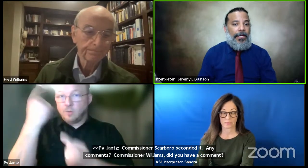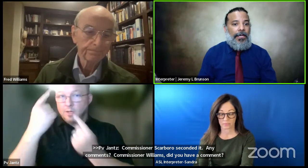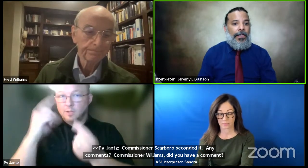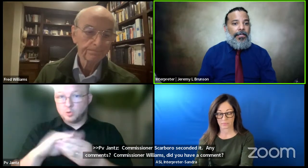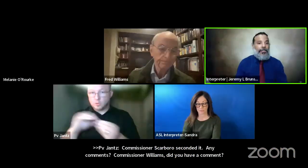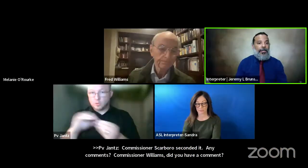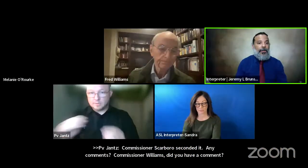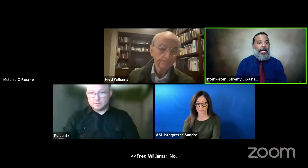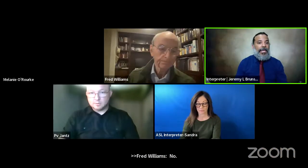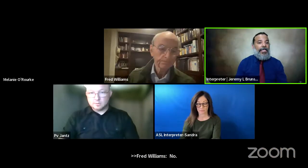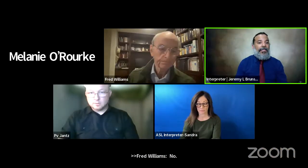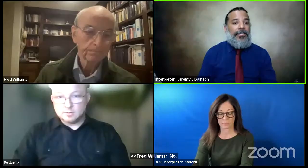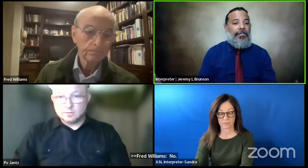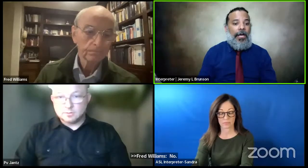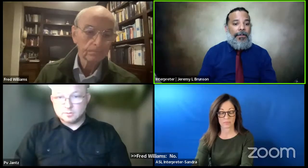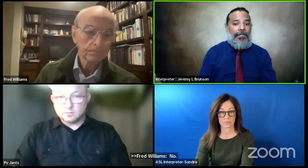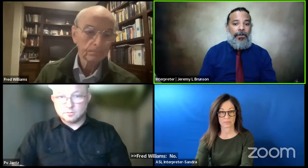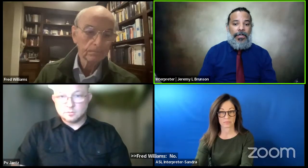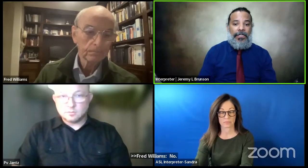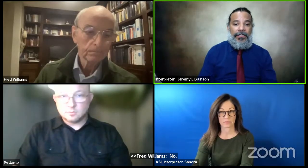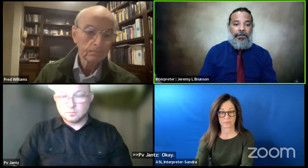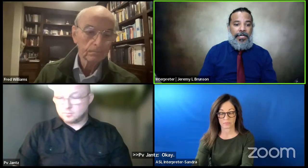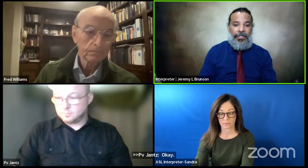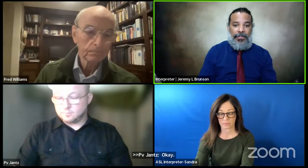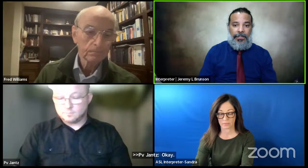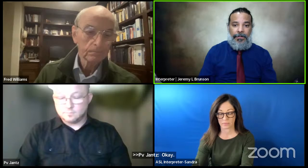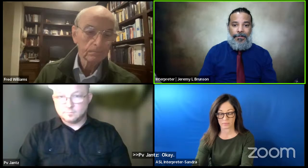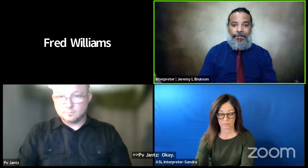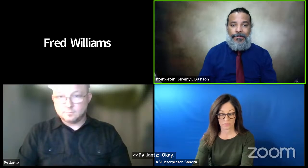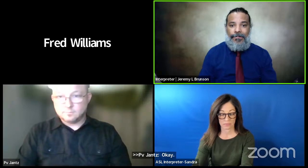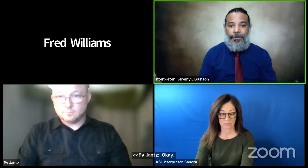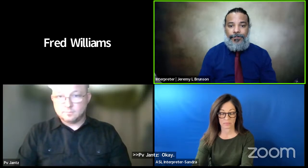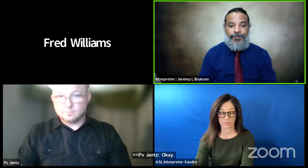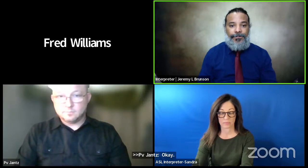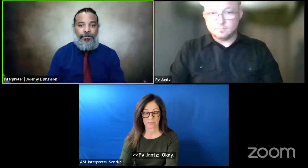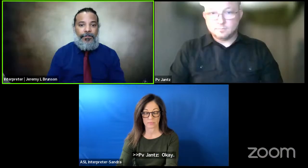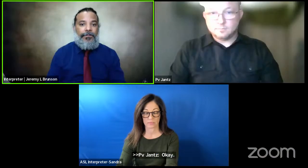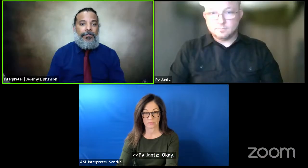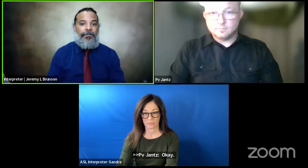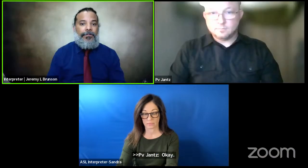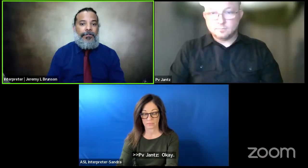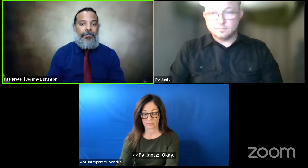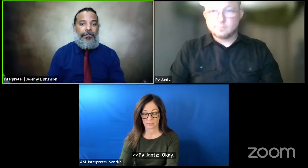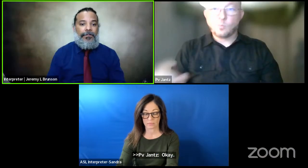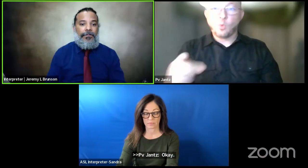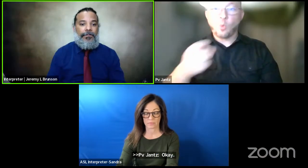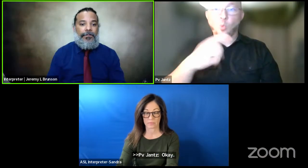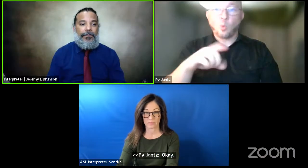Okay, so any additional comments or considerations?